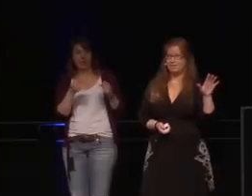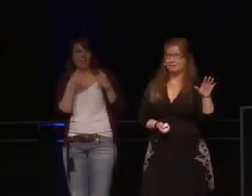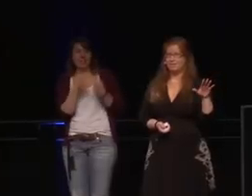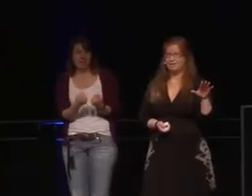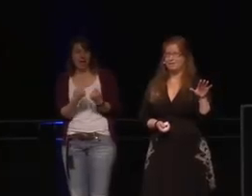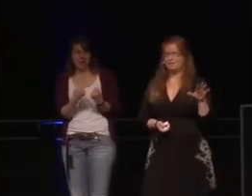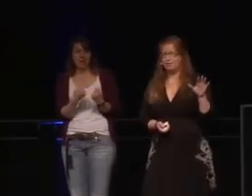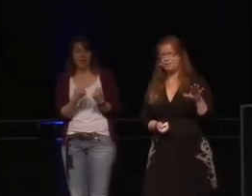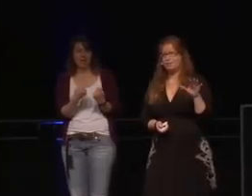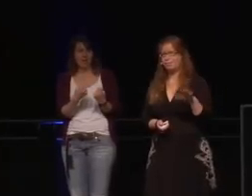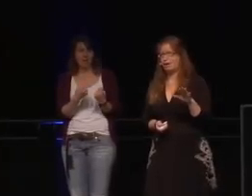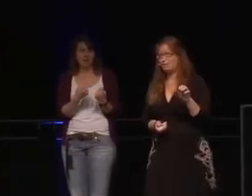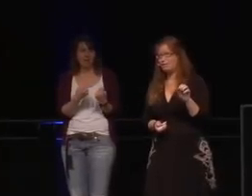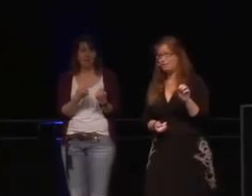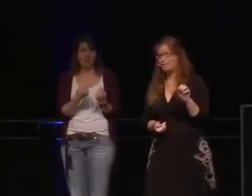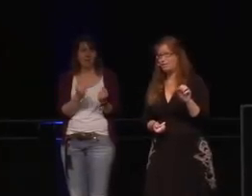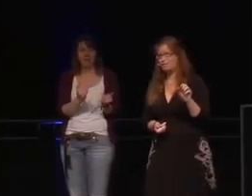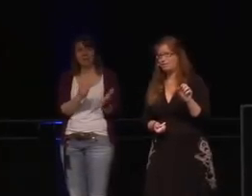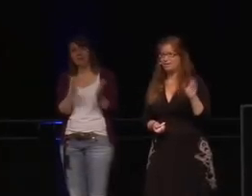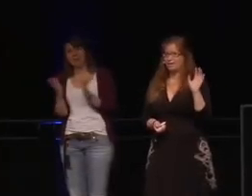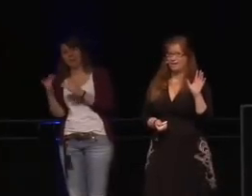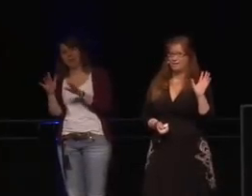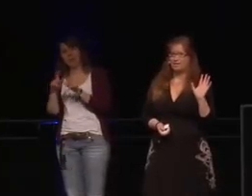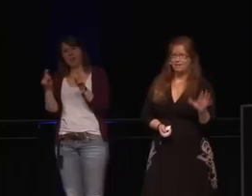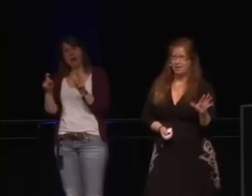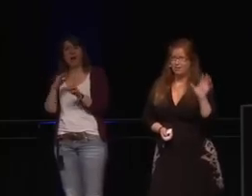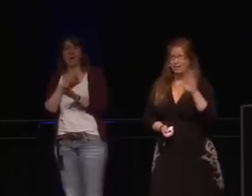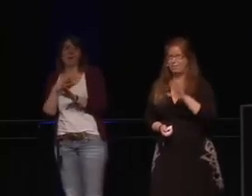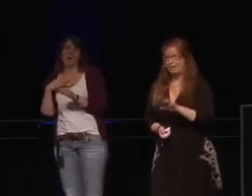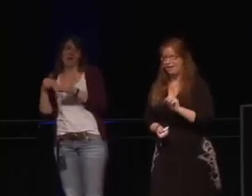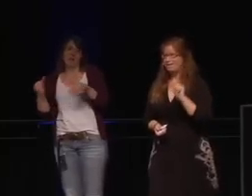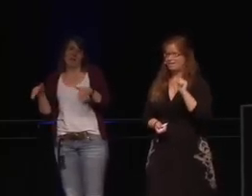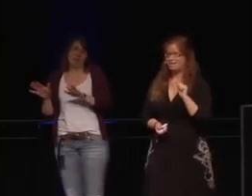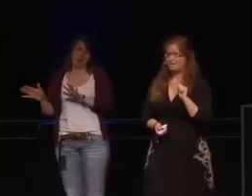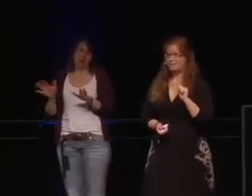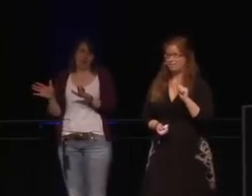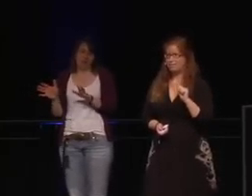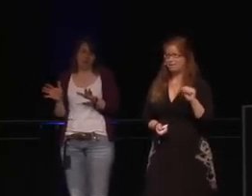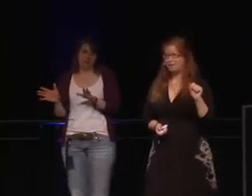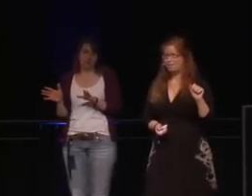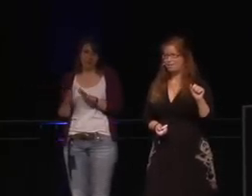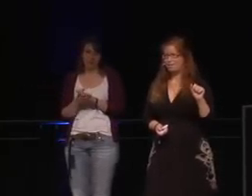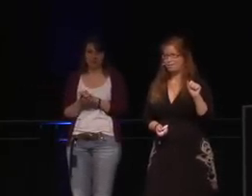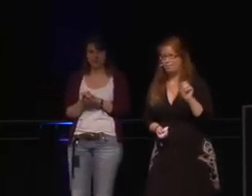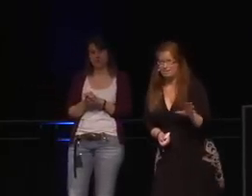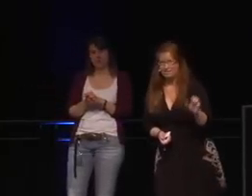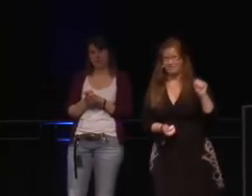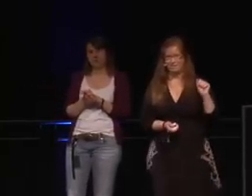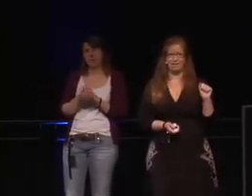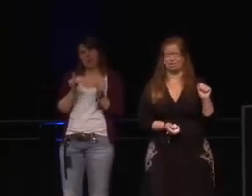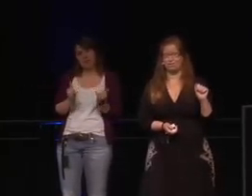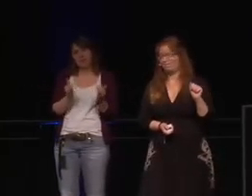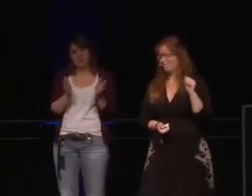Coming to a different section now. You can see I'm switching